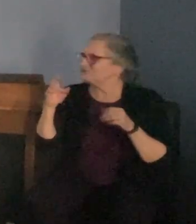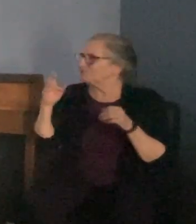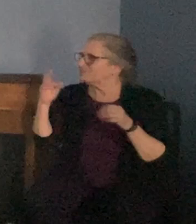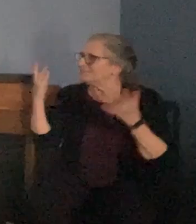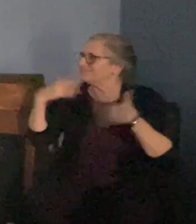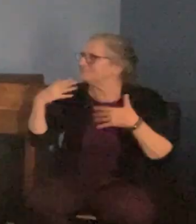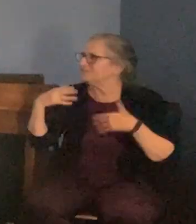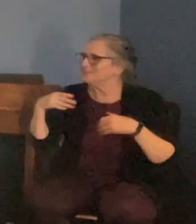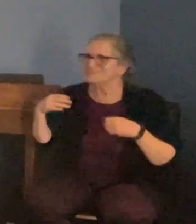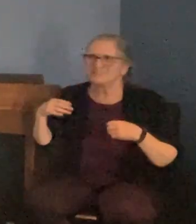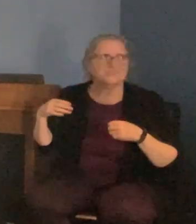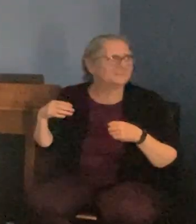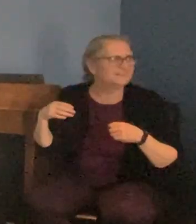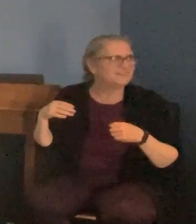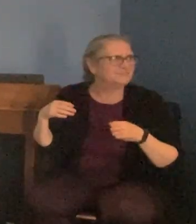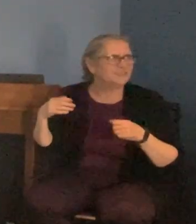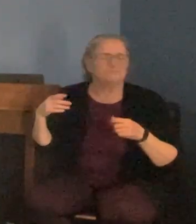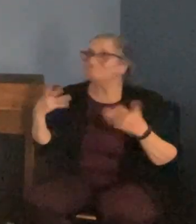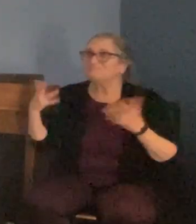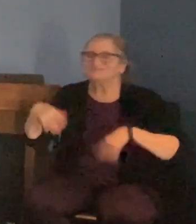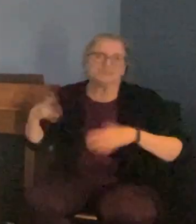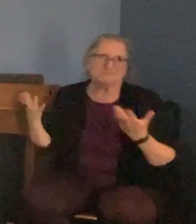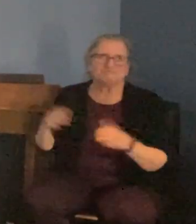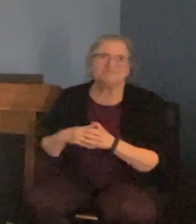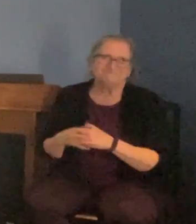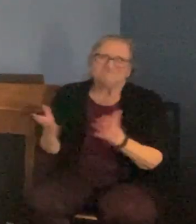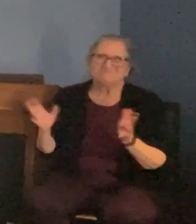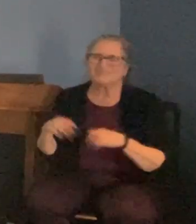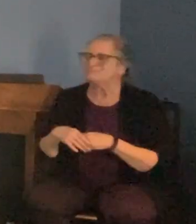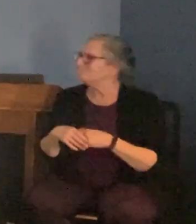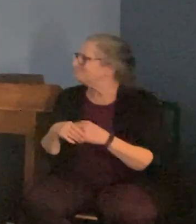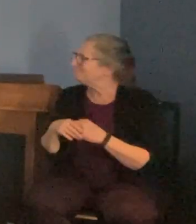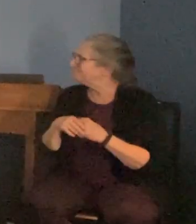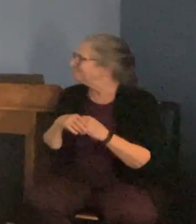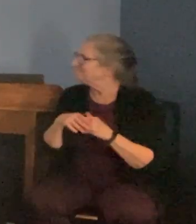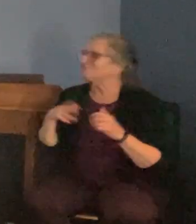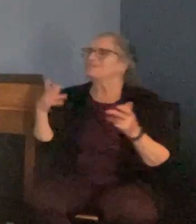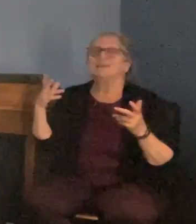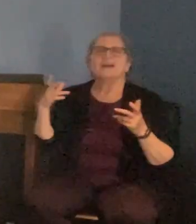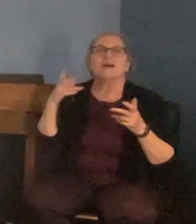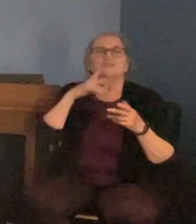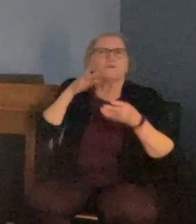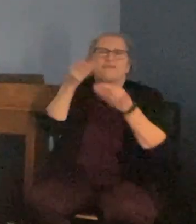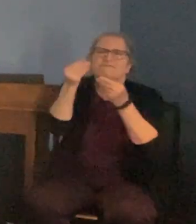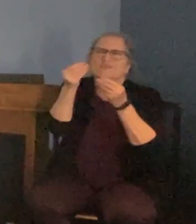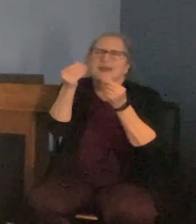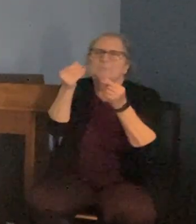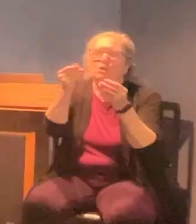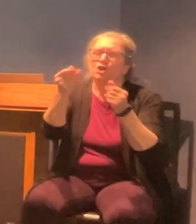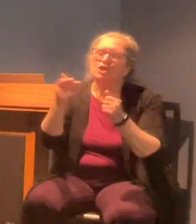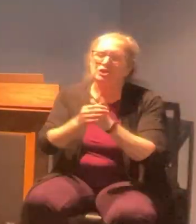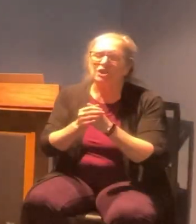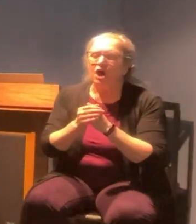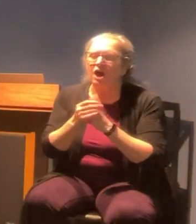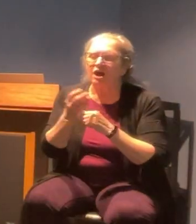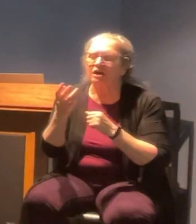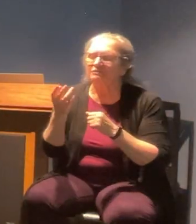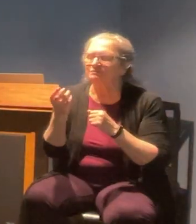dark. Oh, okay. Oh, I'm sorry. and the fibers. It was the fancy.